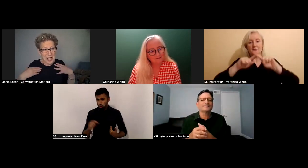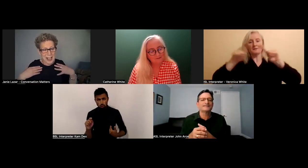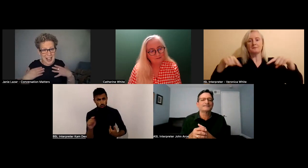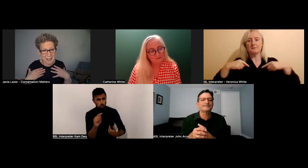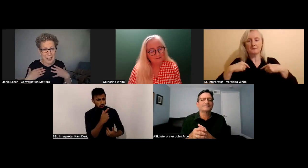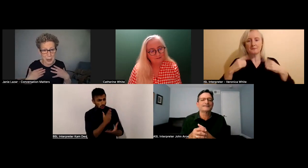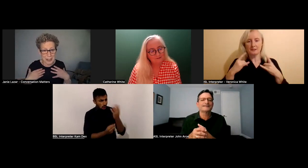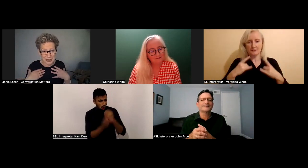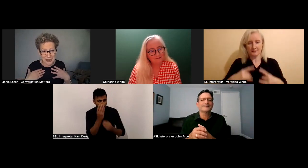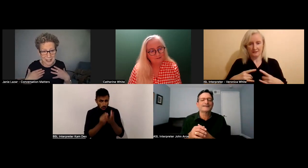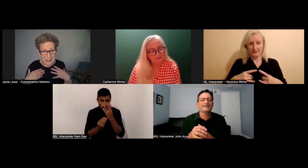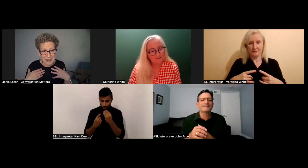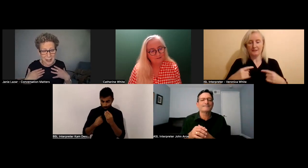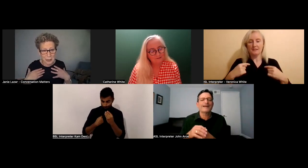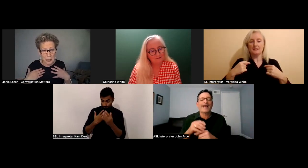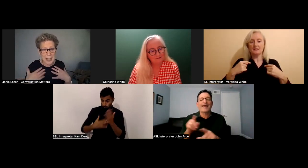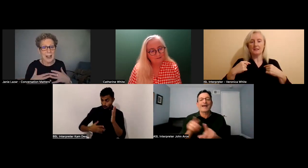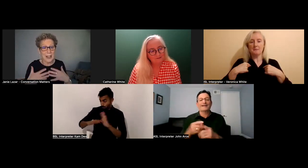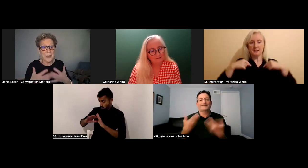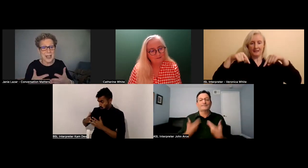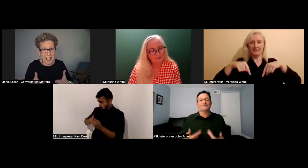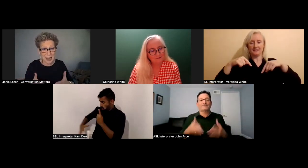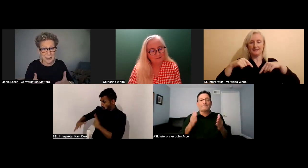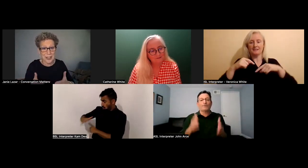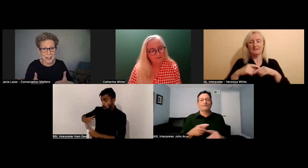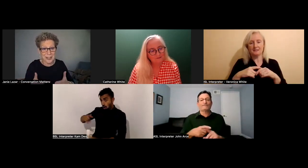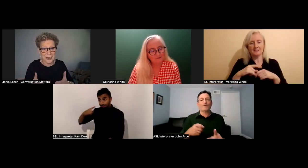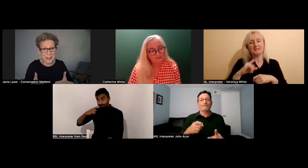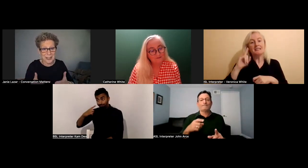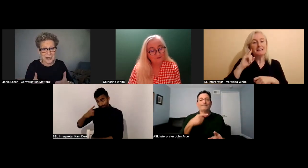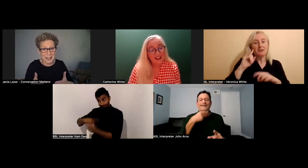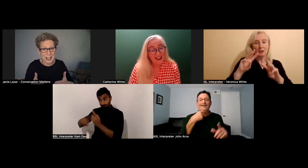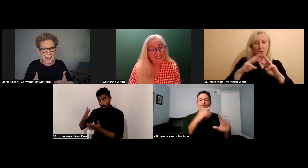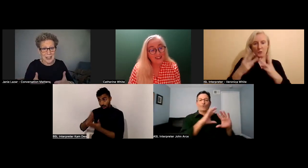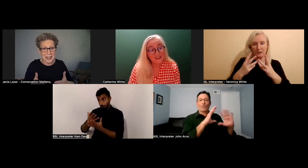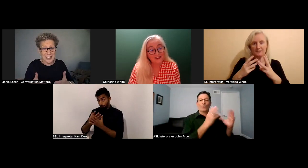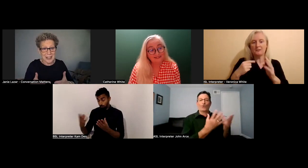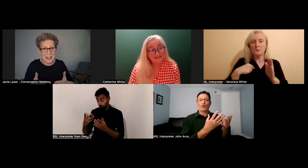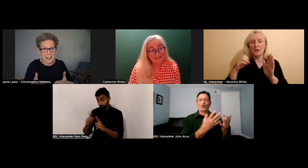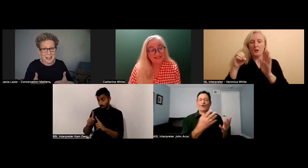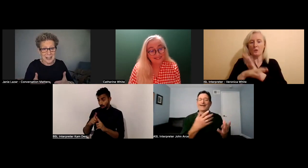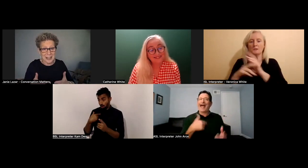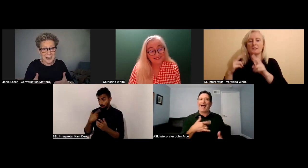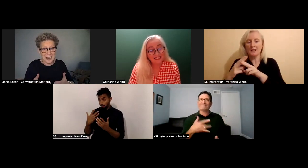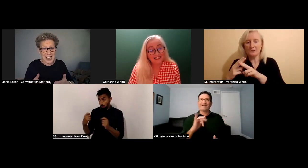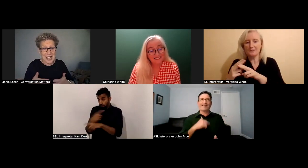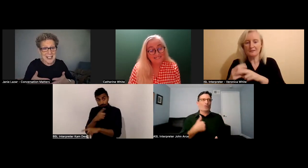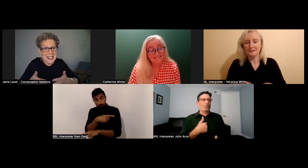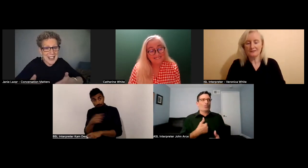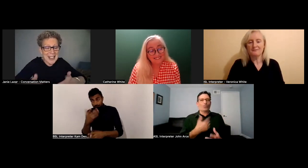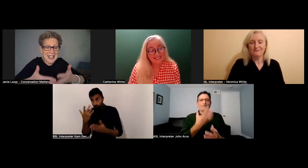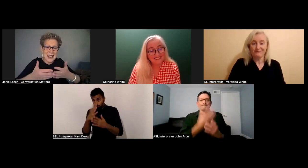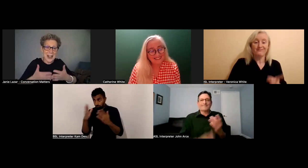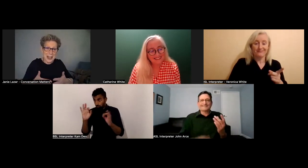from a hearing world, we are losing out. I think so.